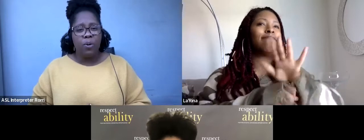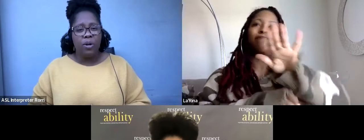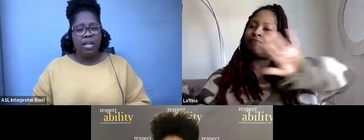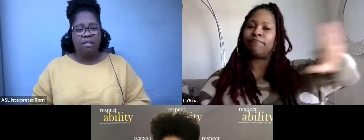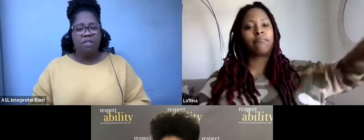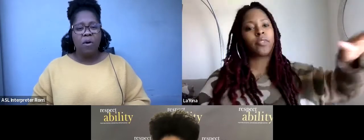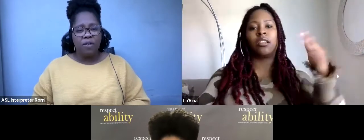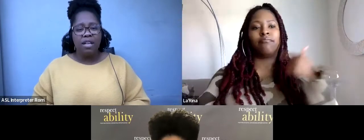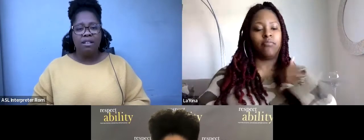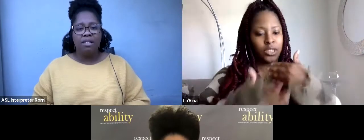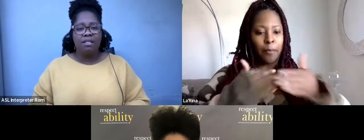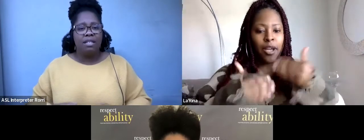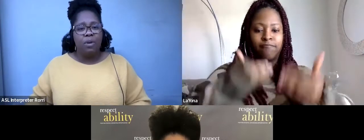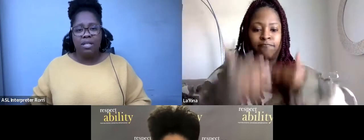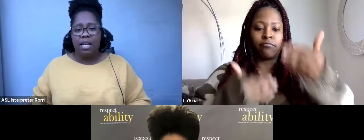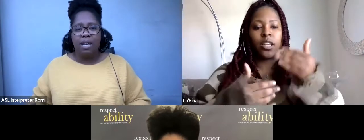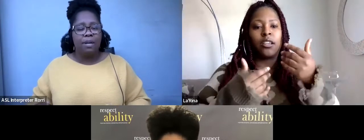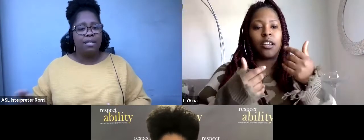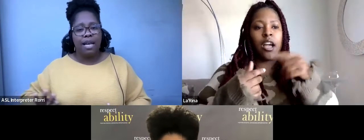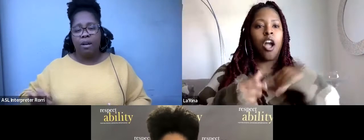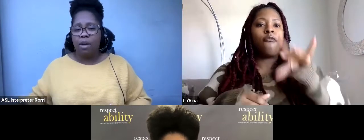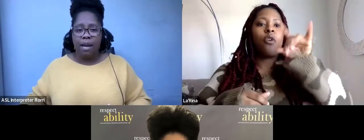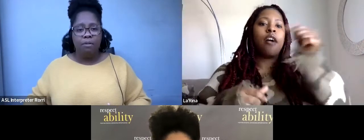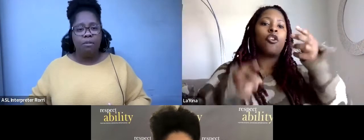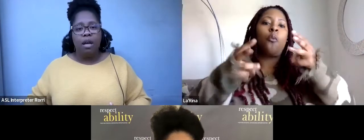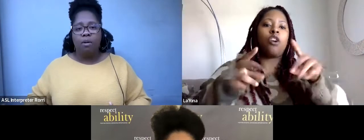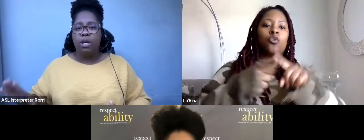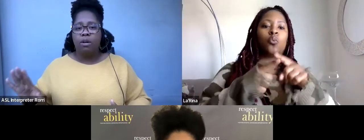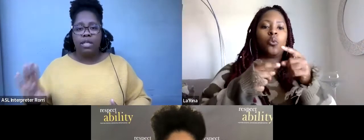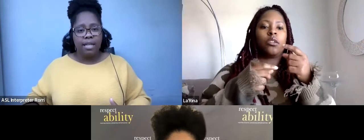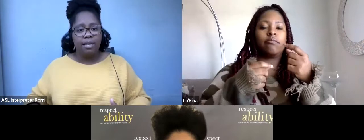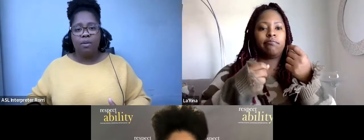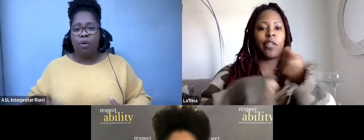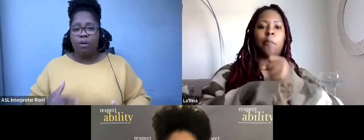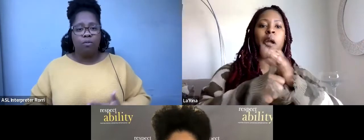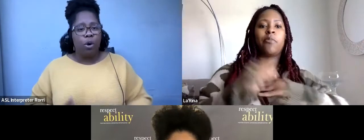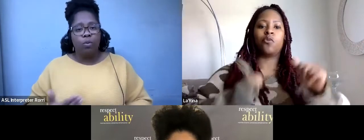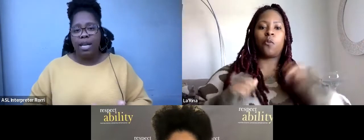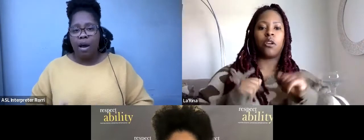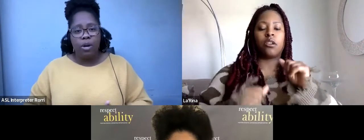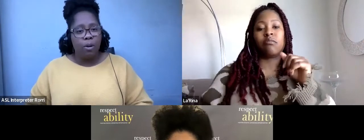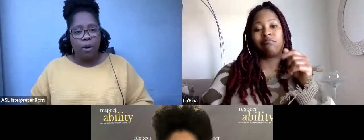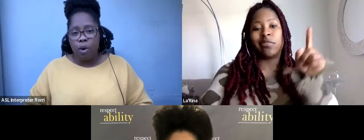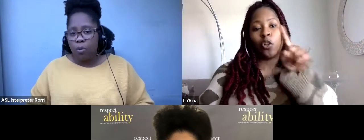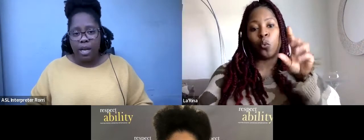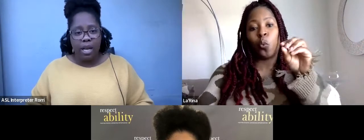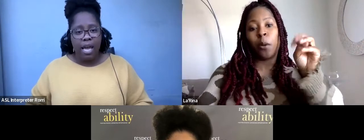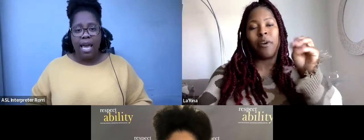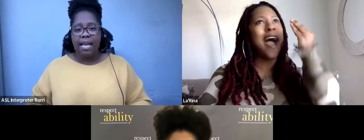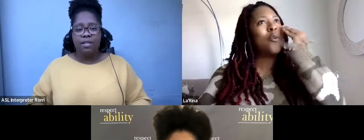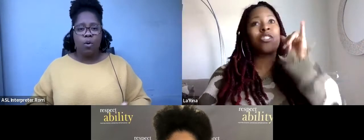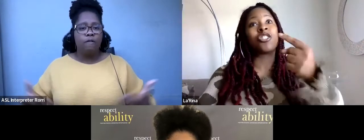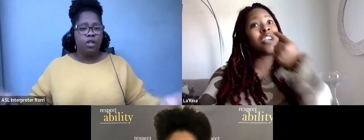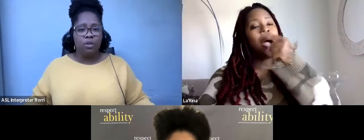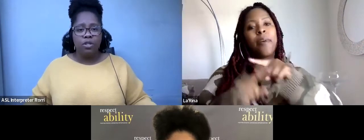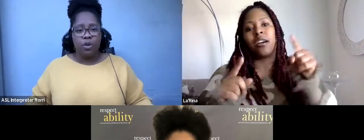So COVID did what it did, but it's like, okay, we're gonna take this and work with it. How we gonna work with it?